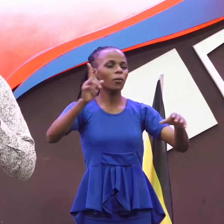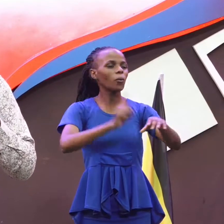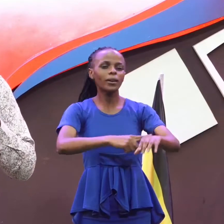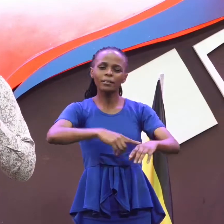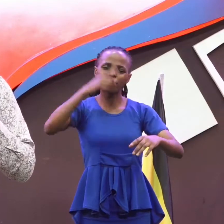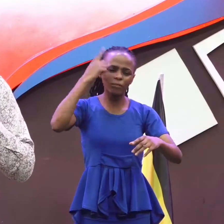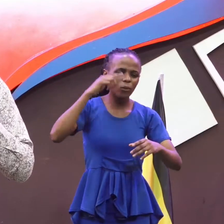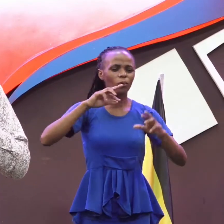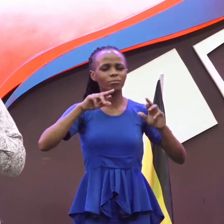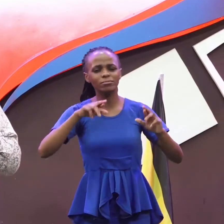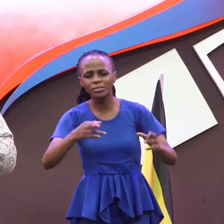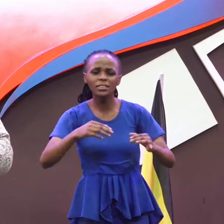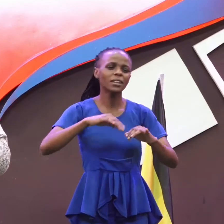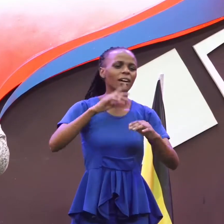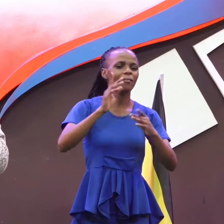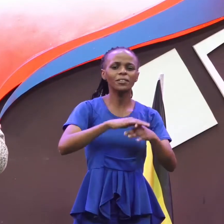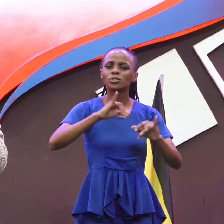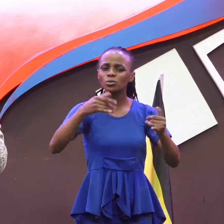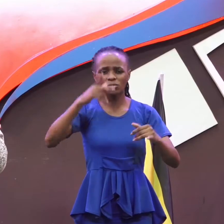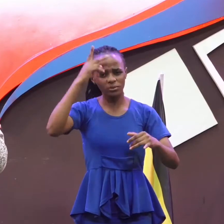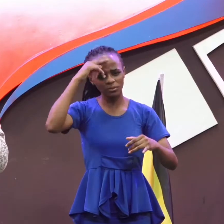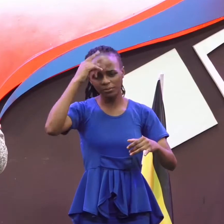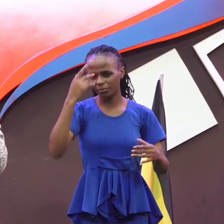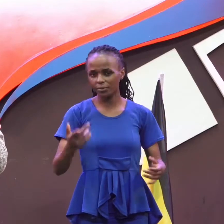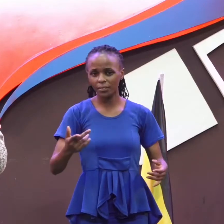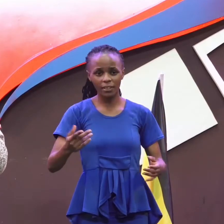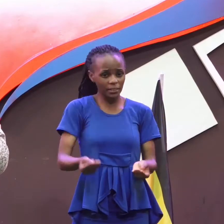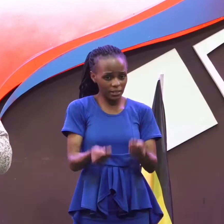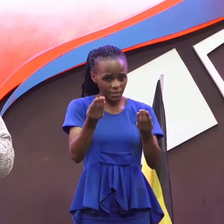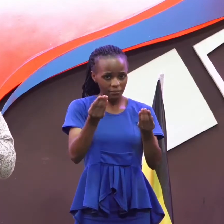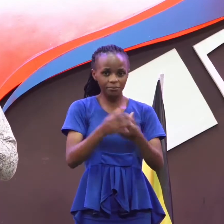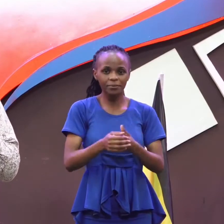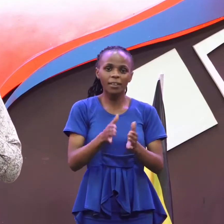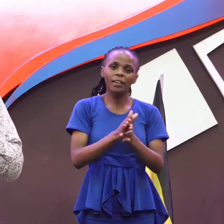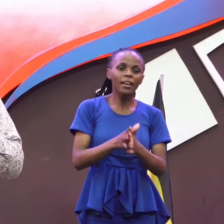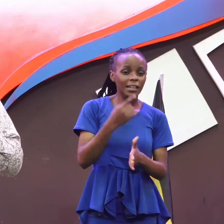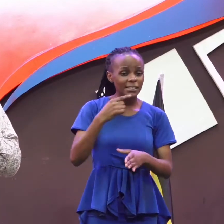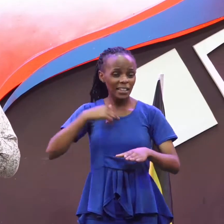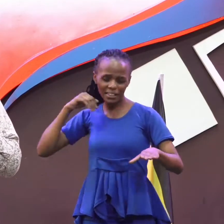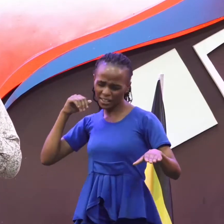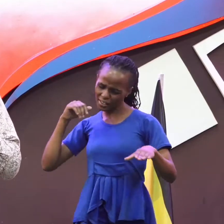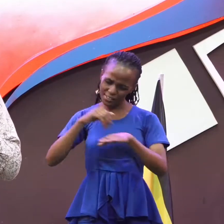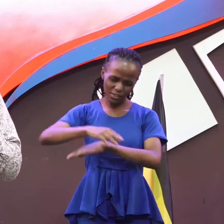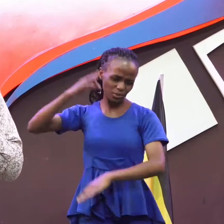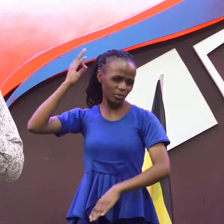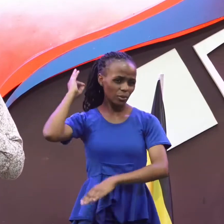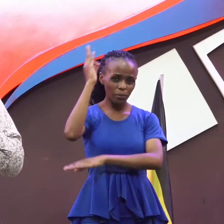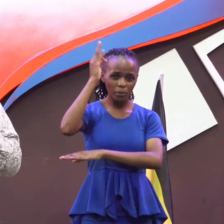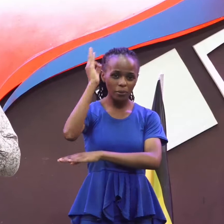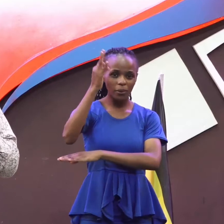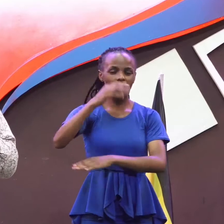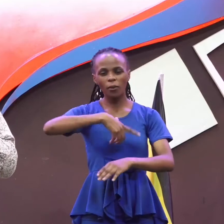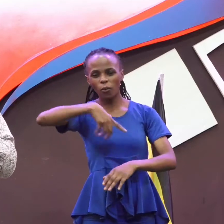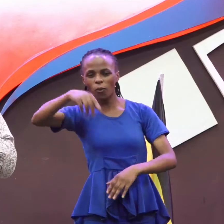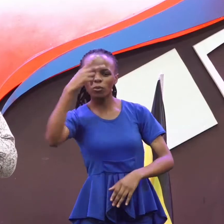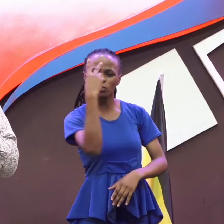who are just of forgery. He did it. And he said that I'm sending you to the gospel.